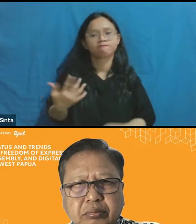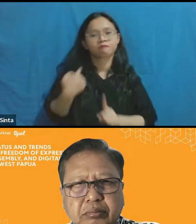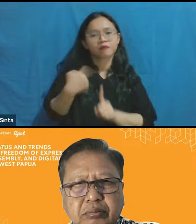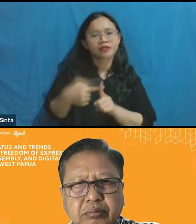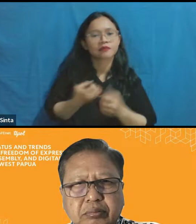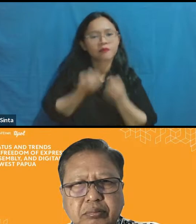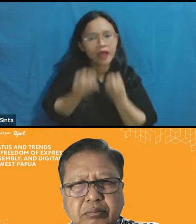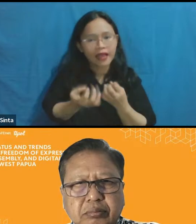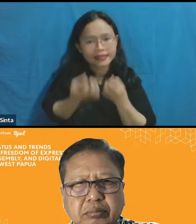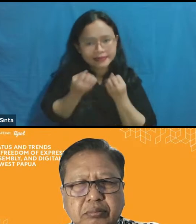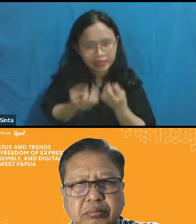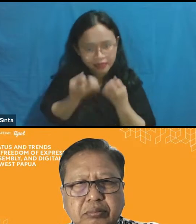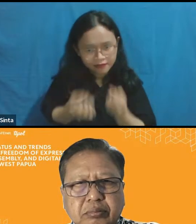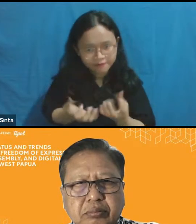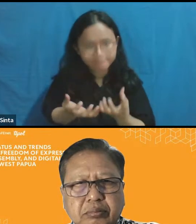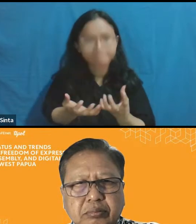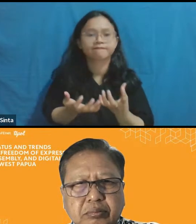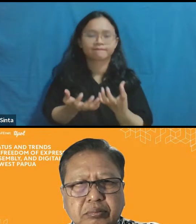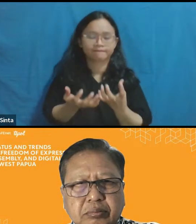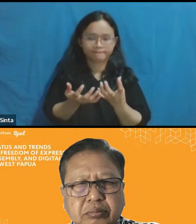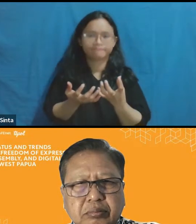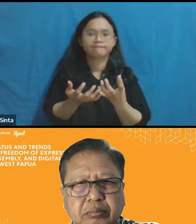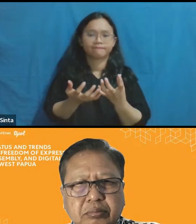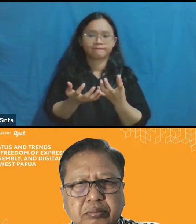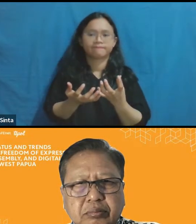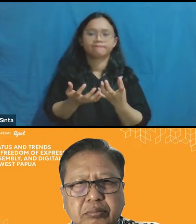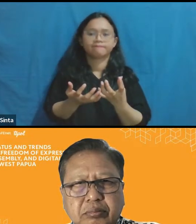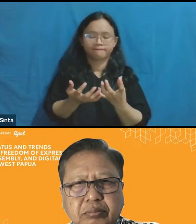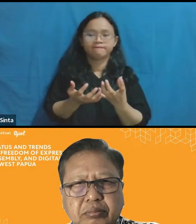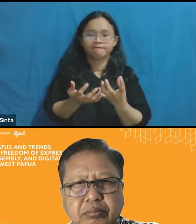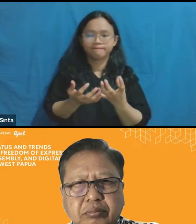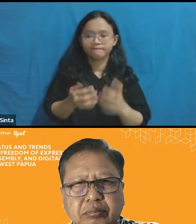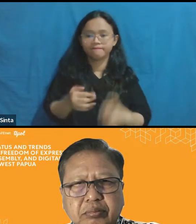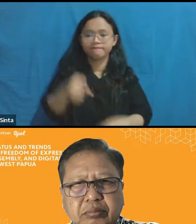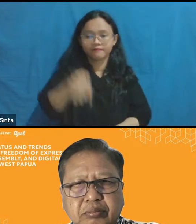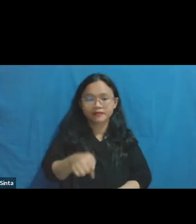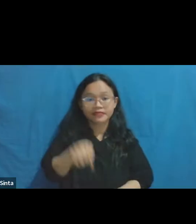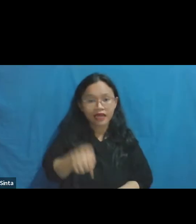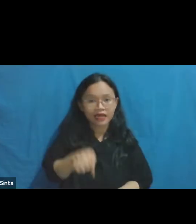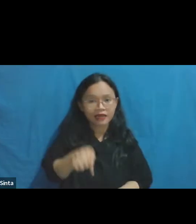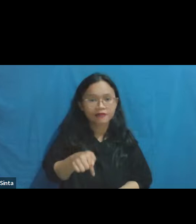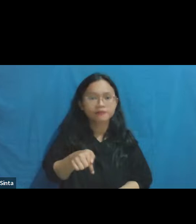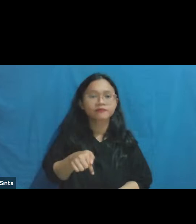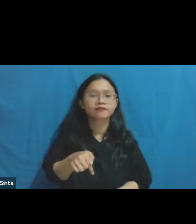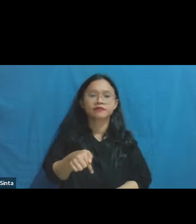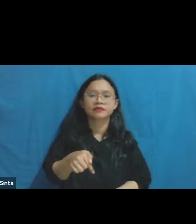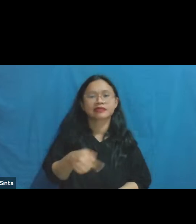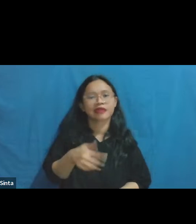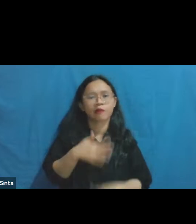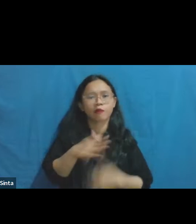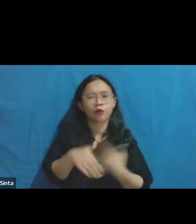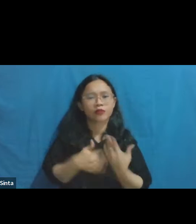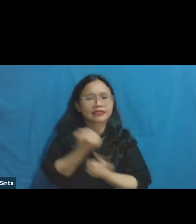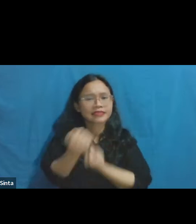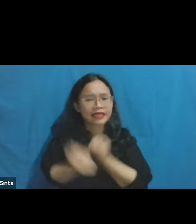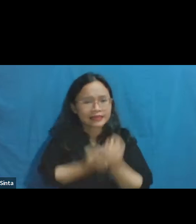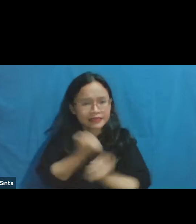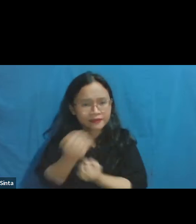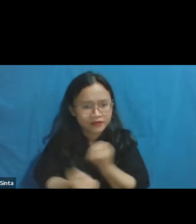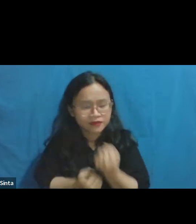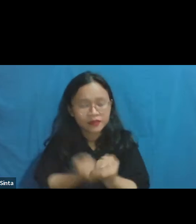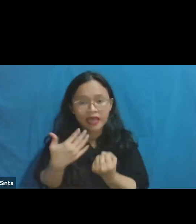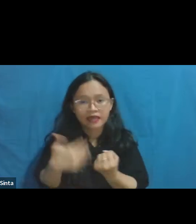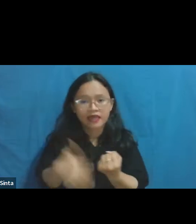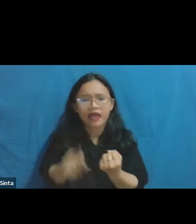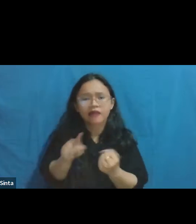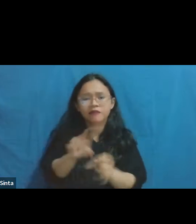is the secretary of Women Department at Kingmi Church in Tanah Papua. Kak Esther, are you here?